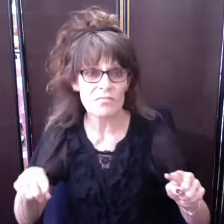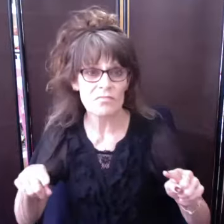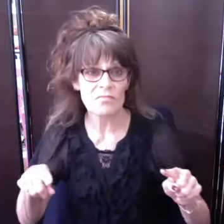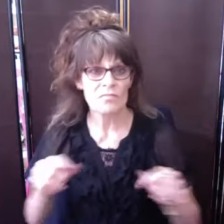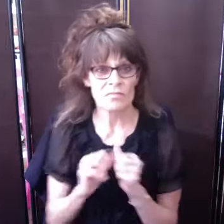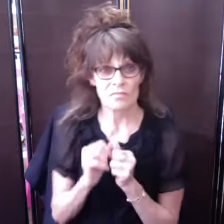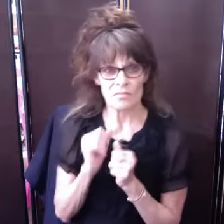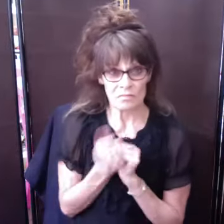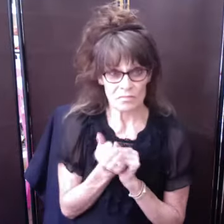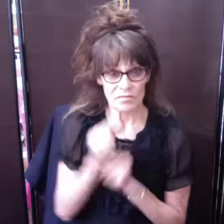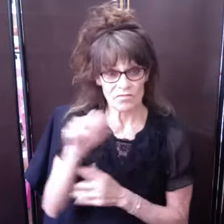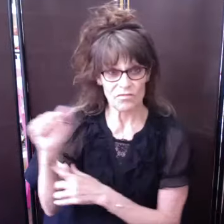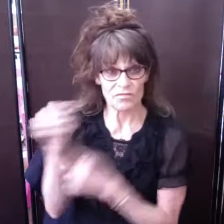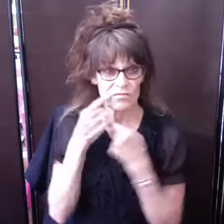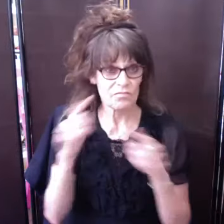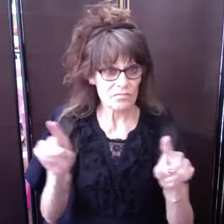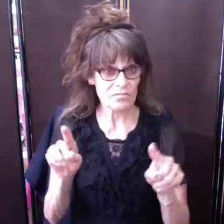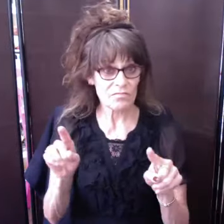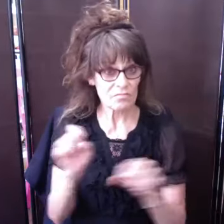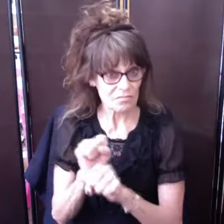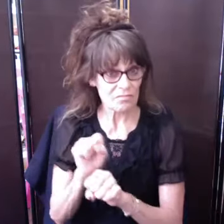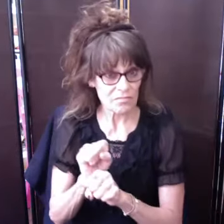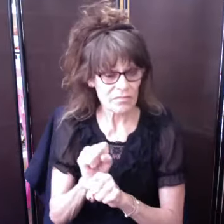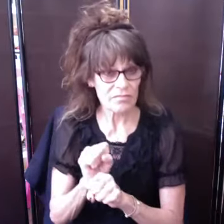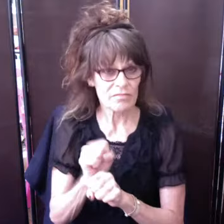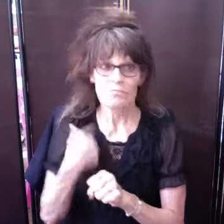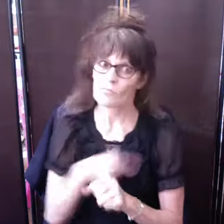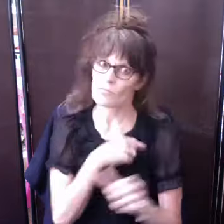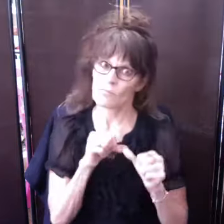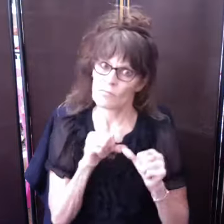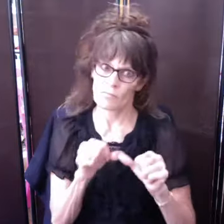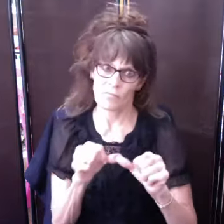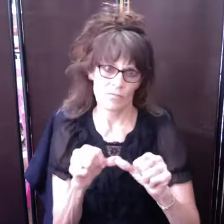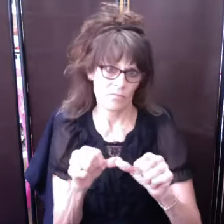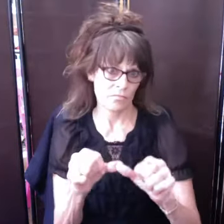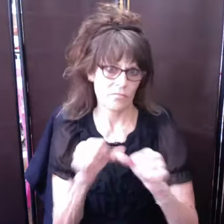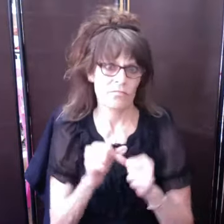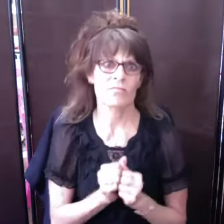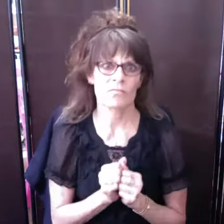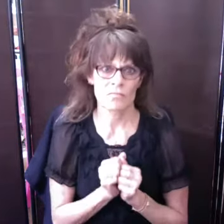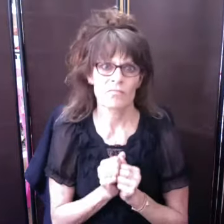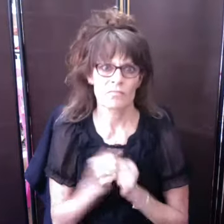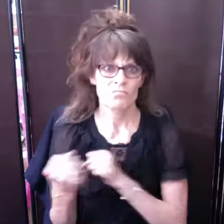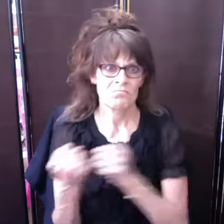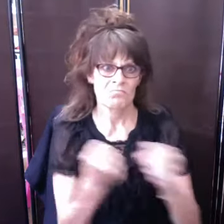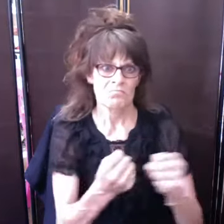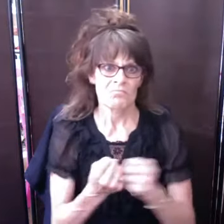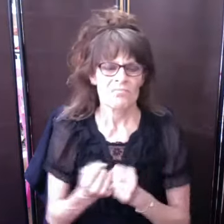work. So we are resilient. You know, I've done a couple of PI things since